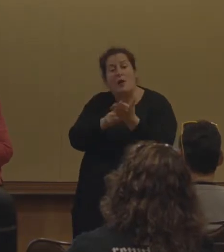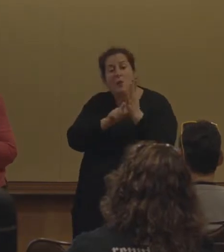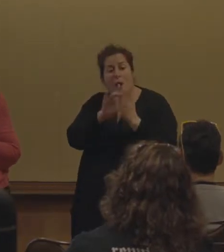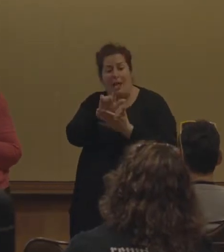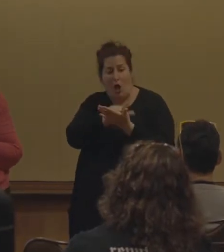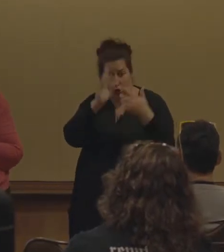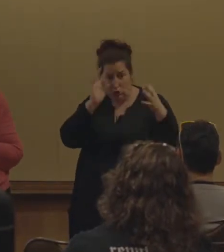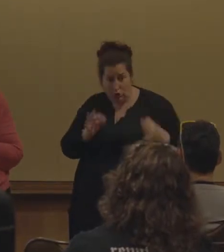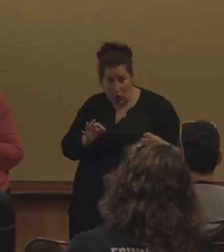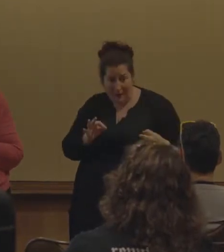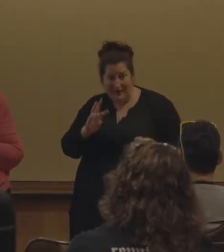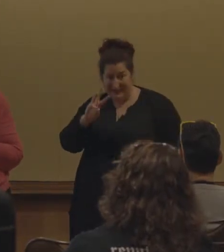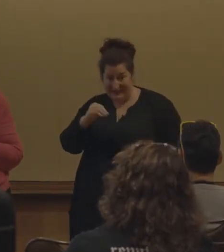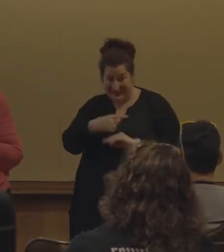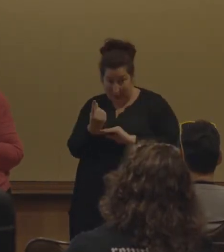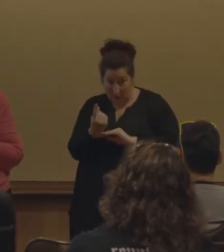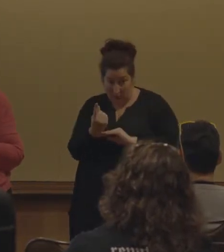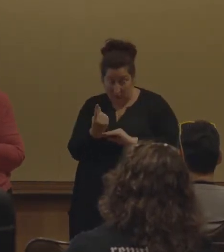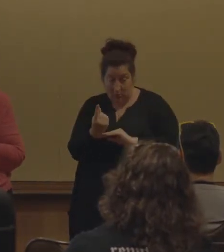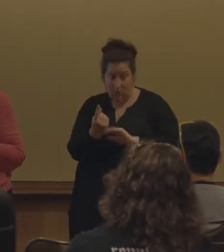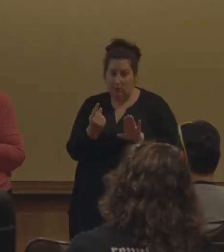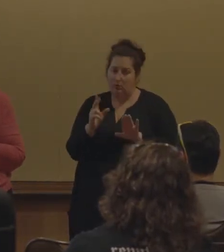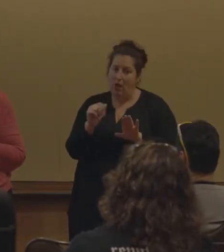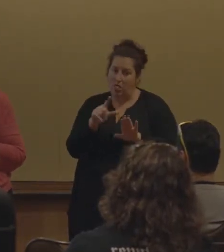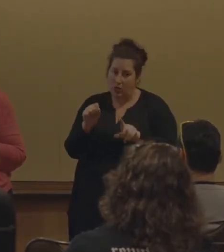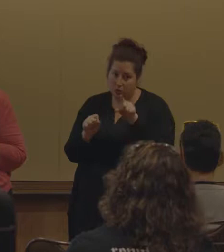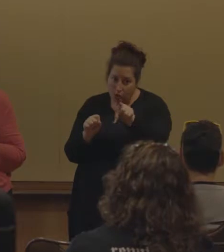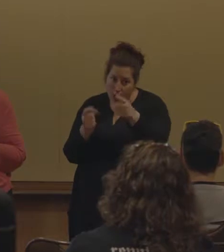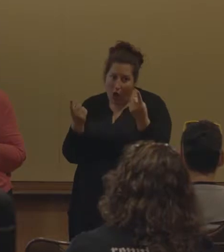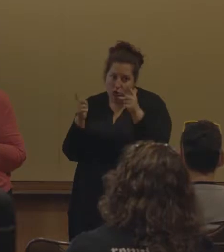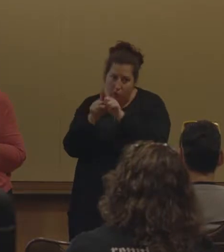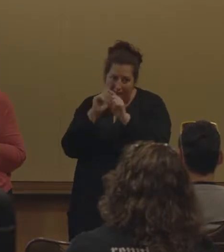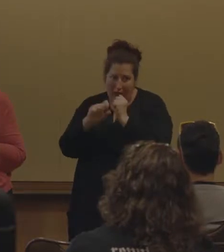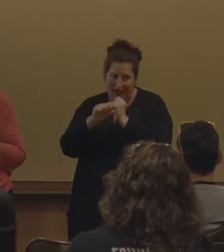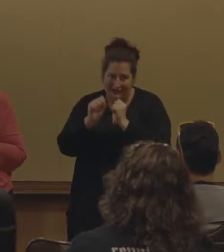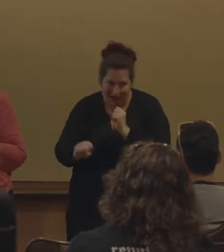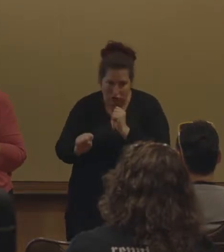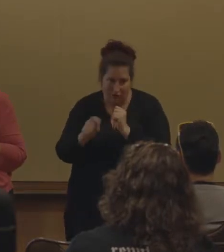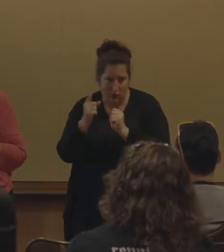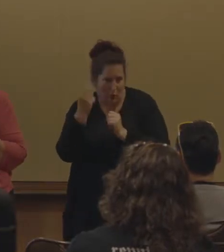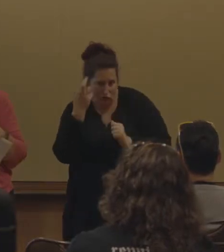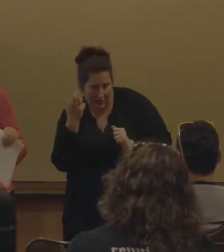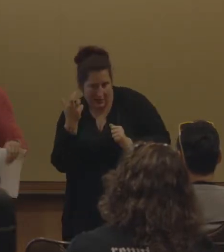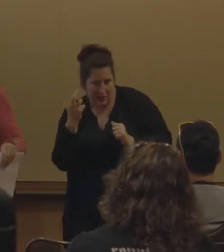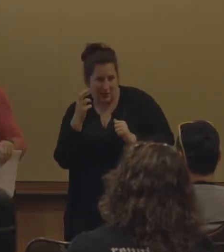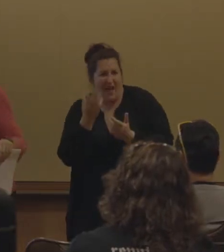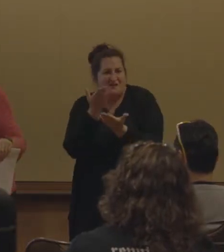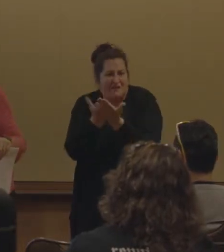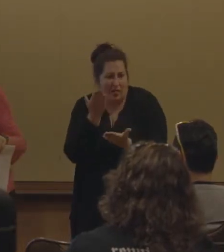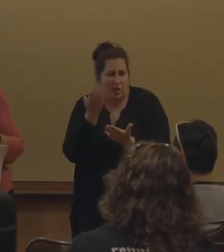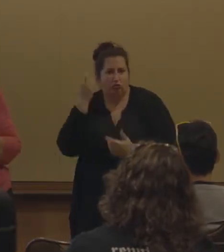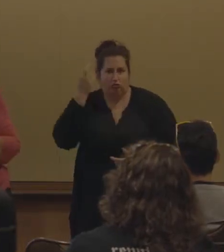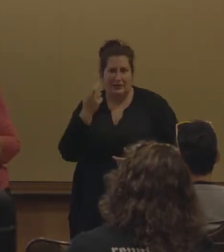to make that determination within 60 days, unless you agree for an extension for a reason, a valid